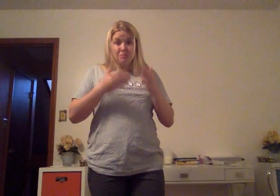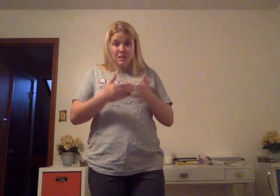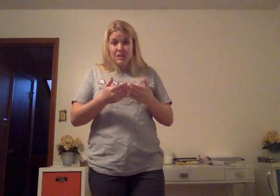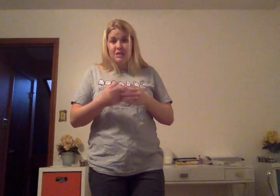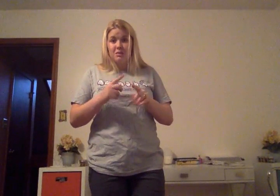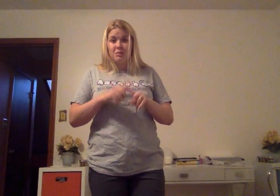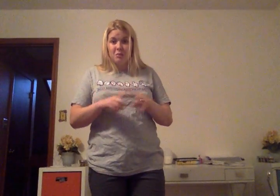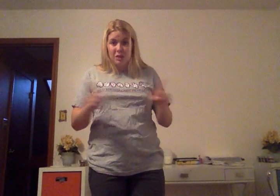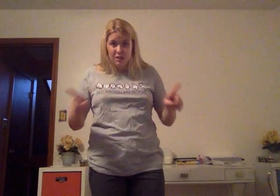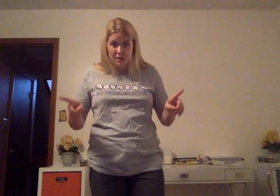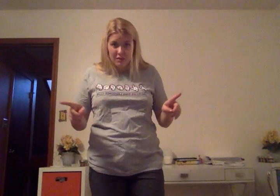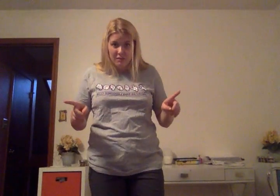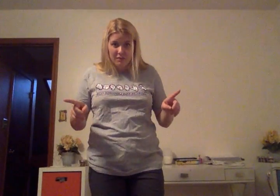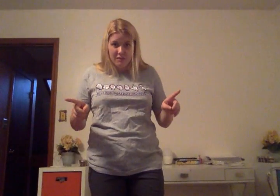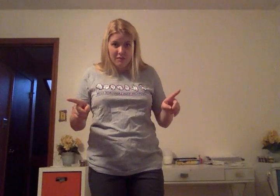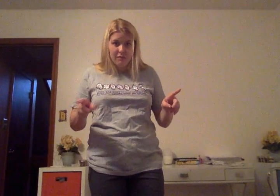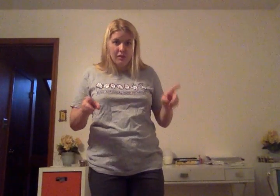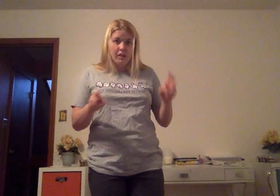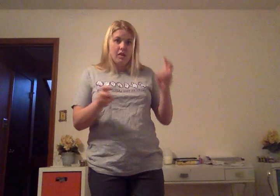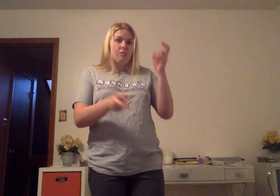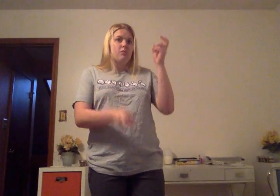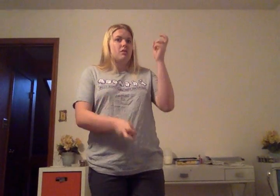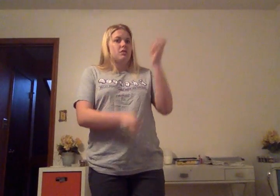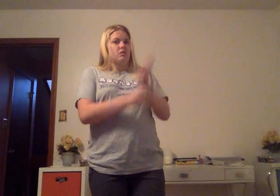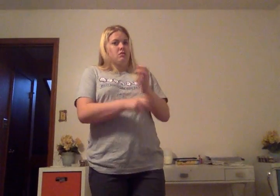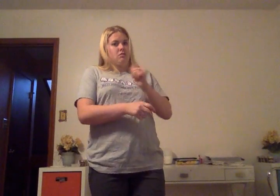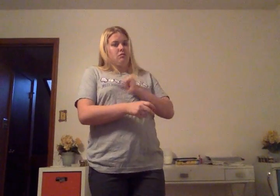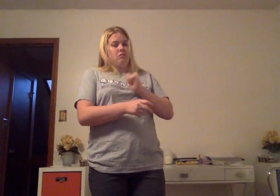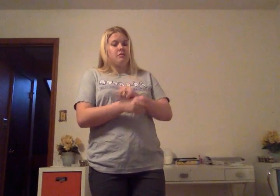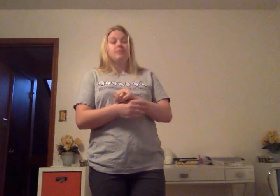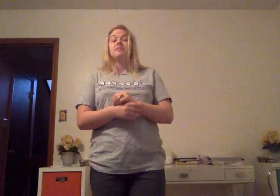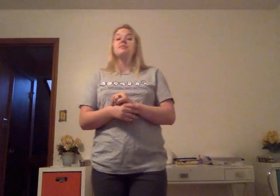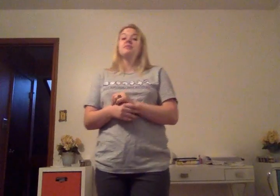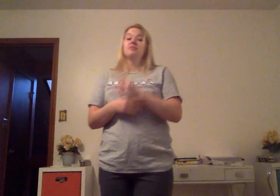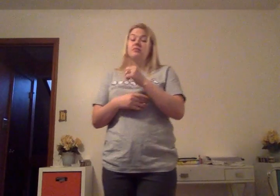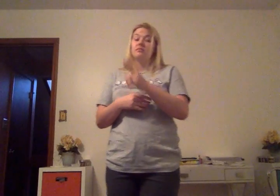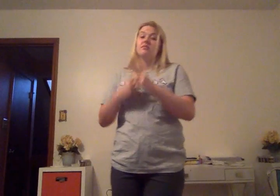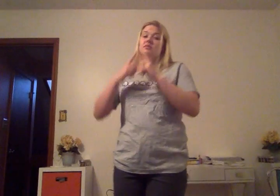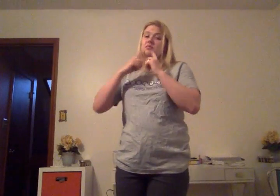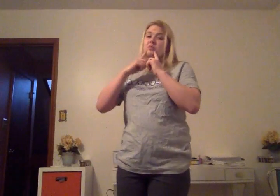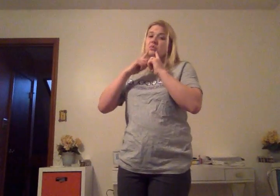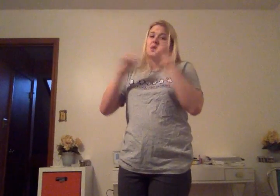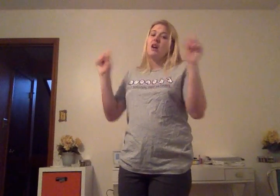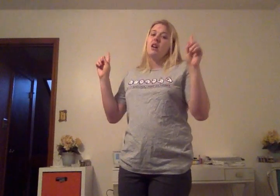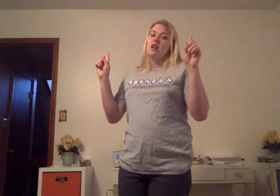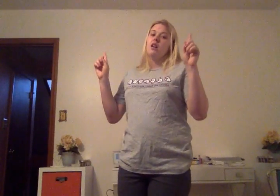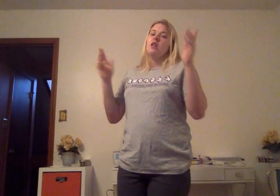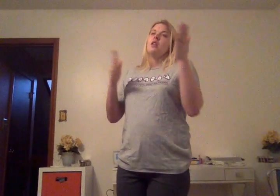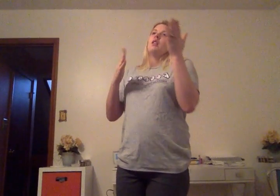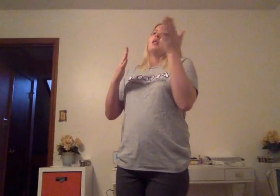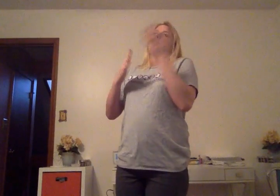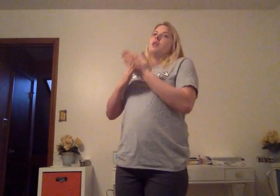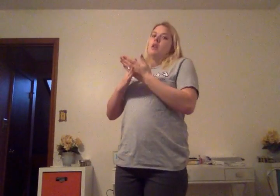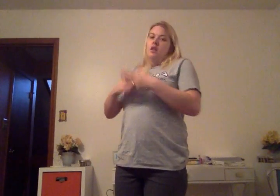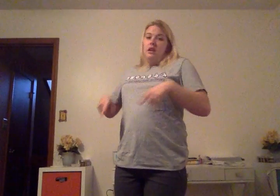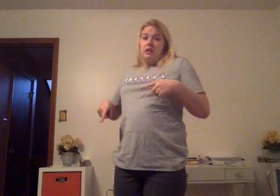am definitely the hardest person on myself for sure. Selena finally took a break last year to deal with anxiety, panic attacks, and